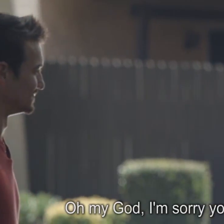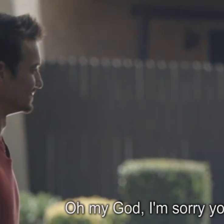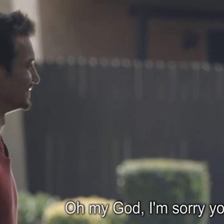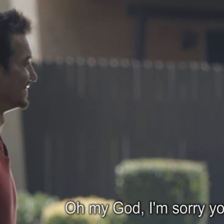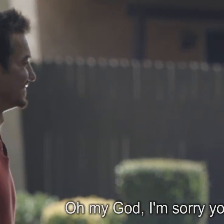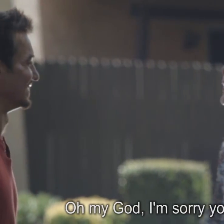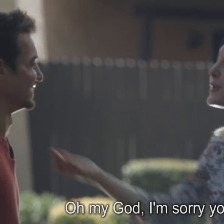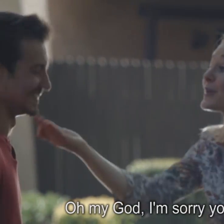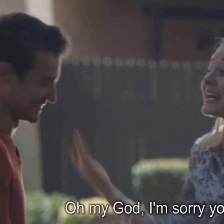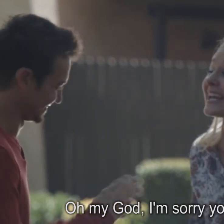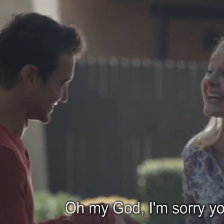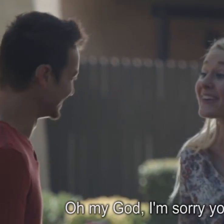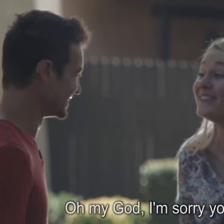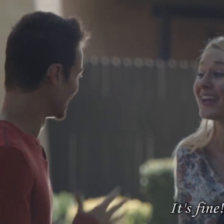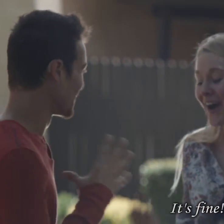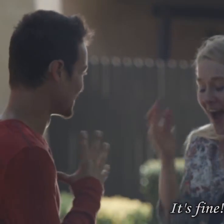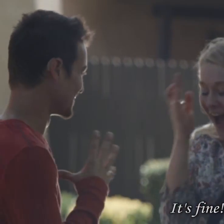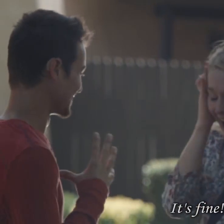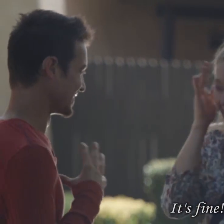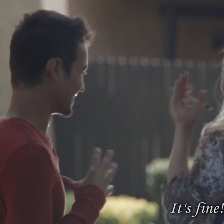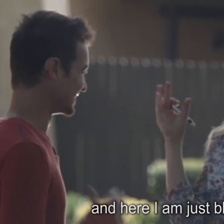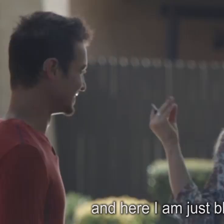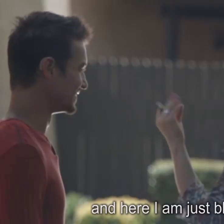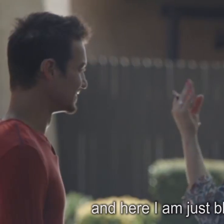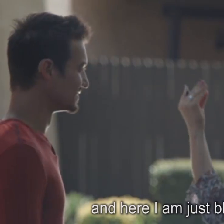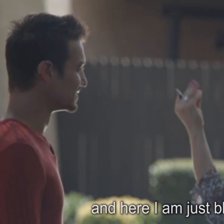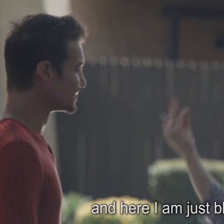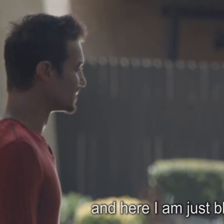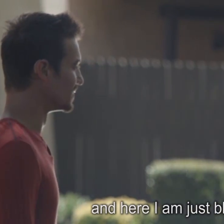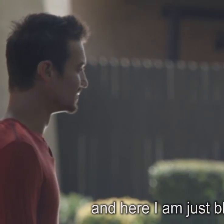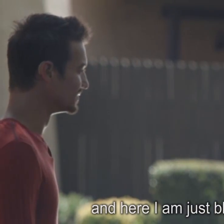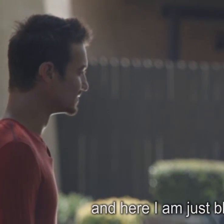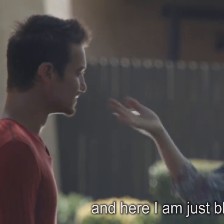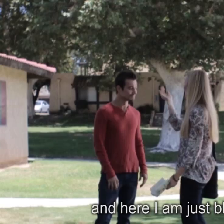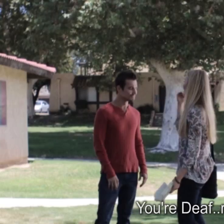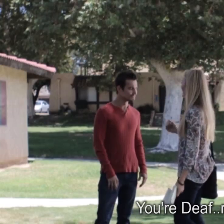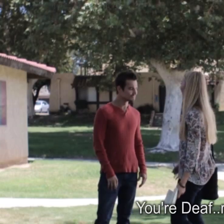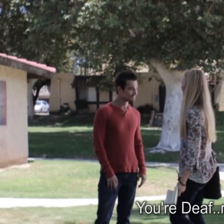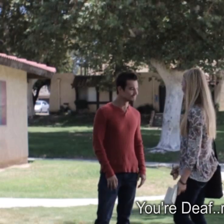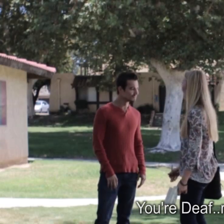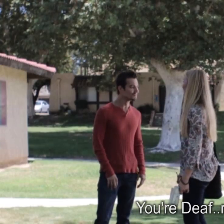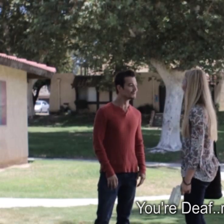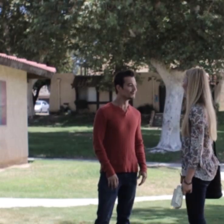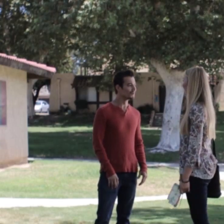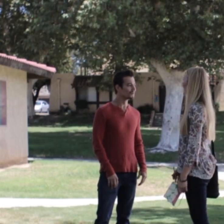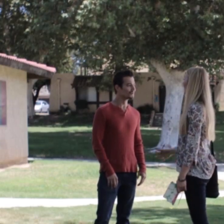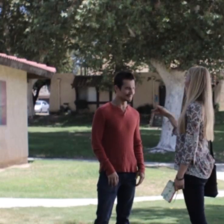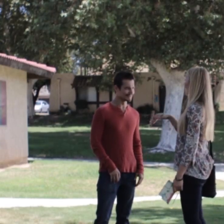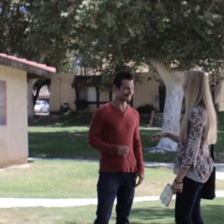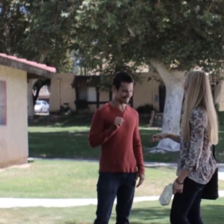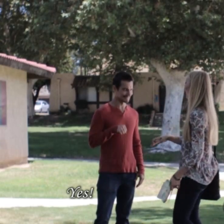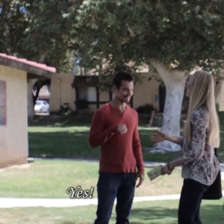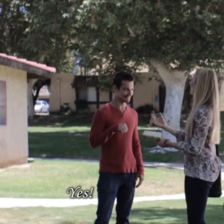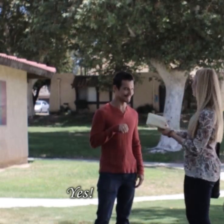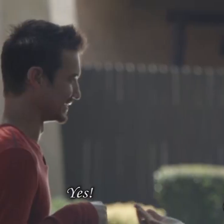Oh my god, I'm sorry, you can't hear me. And here I am just blabbing away. You're deaf, right. Cool, that's